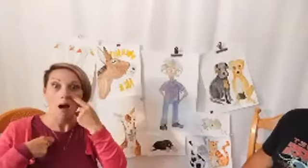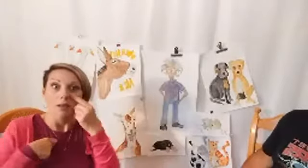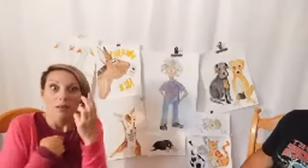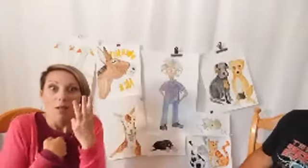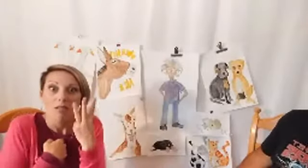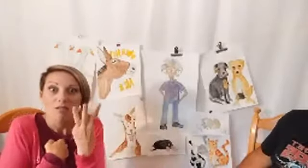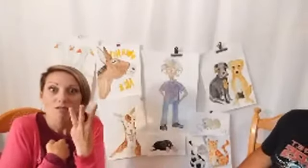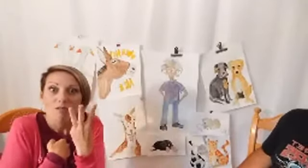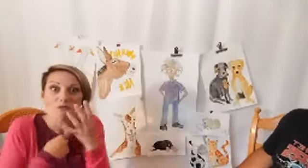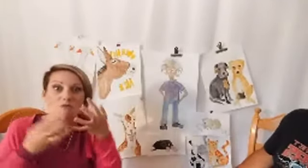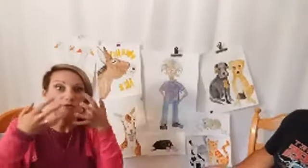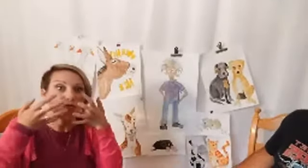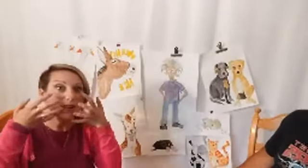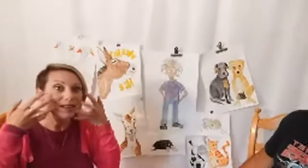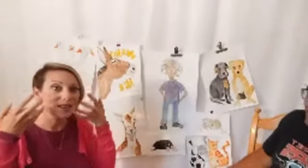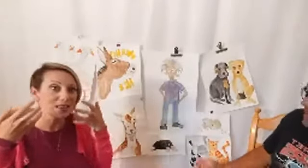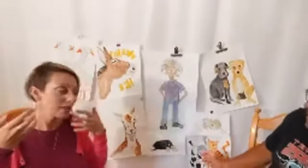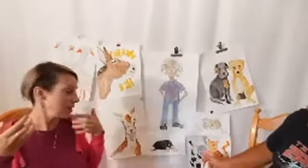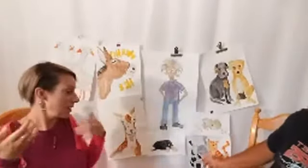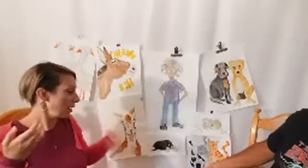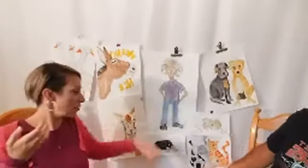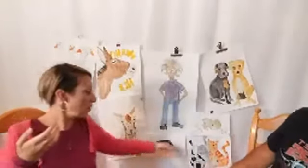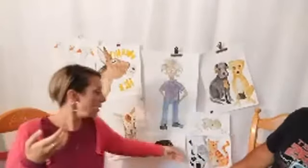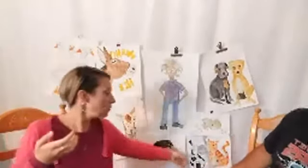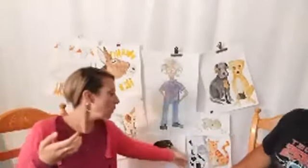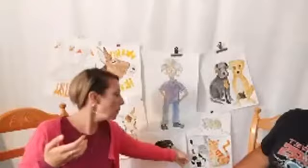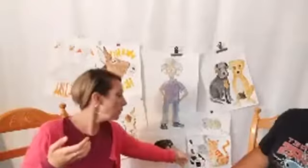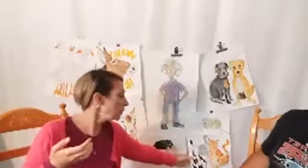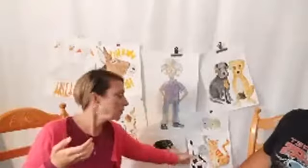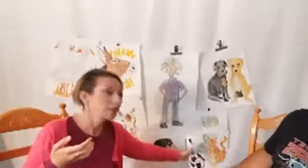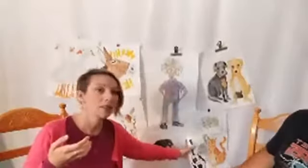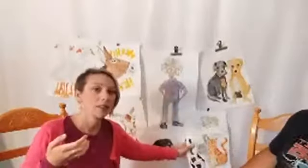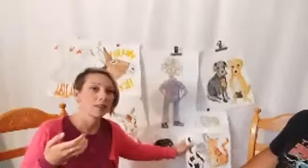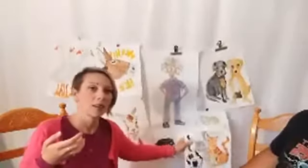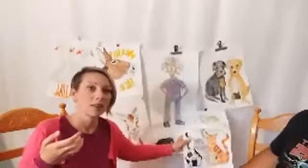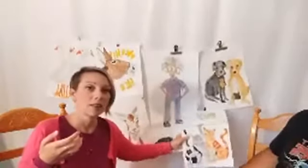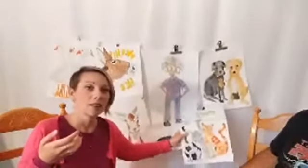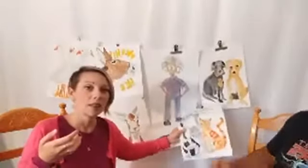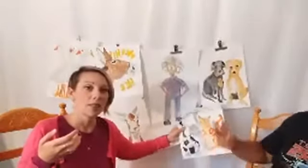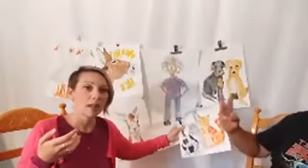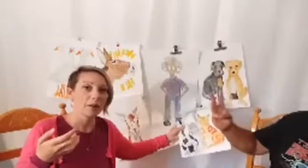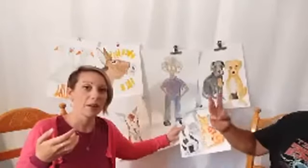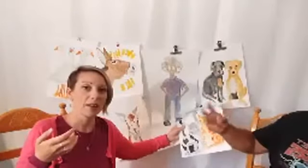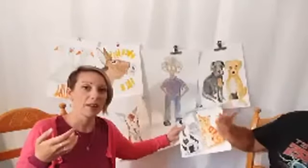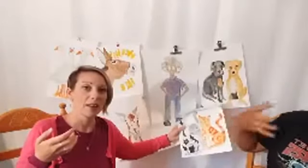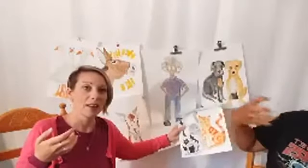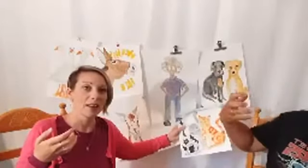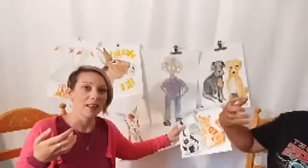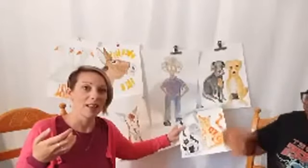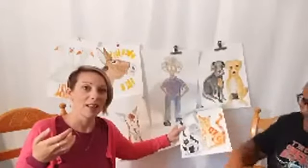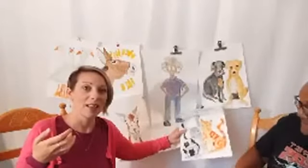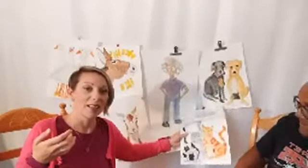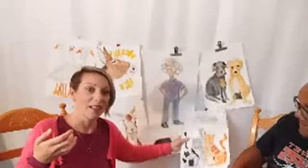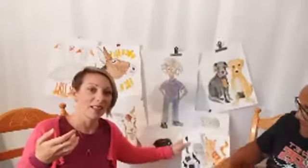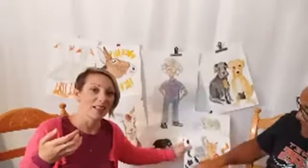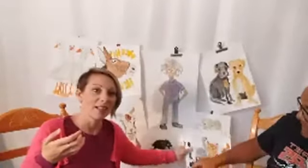3 cats. You can't quite see them down there. That's right, we lift them up a bit. There we go. 3